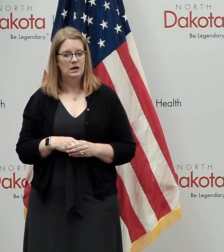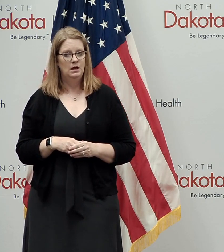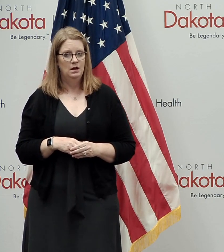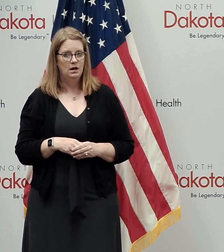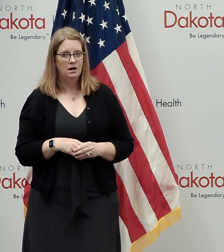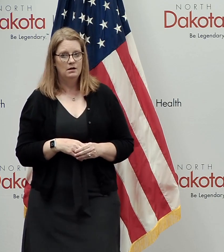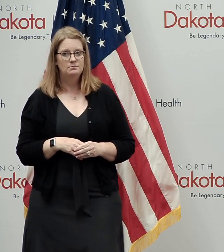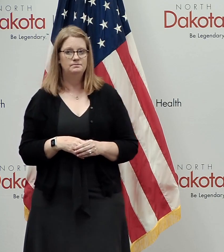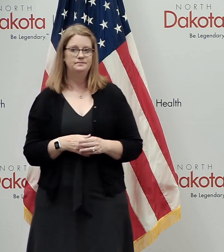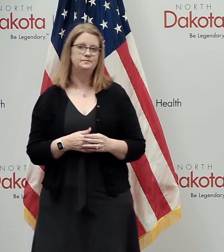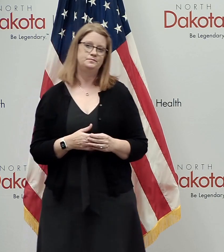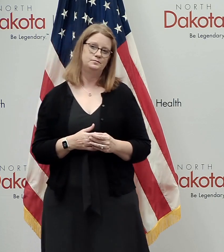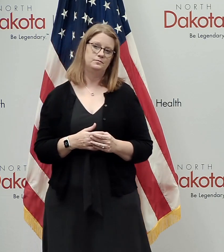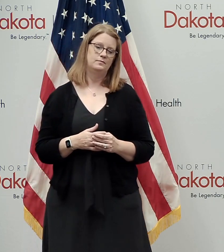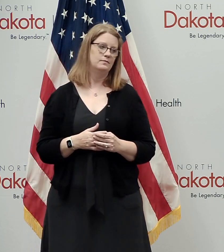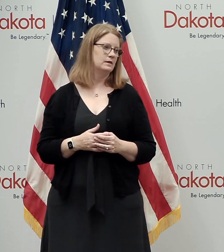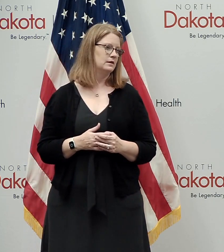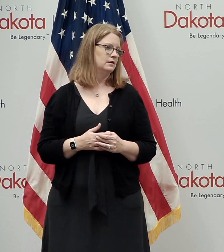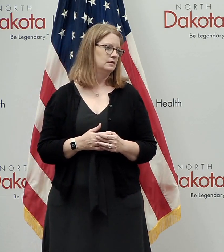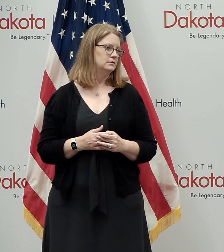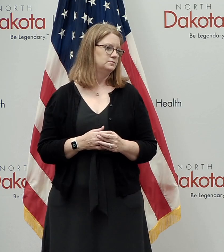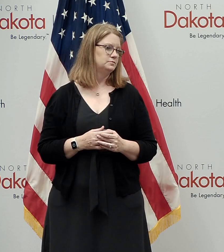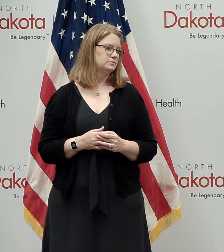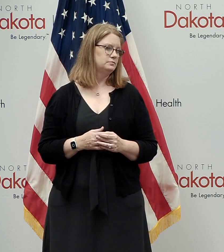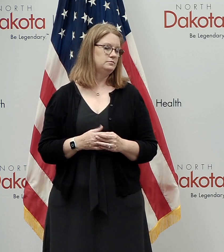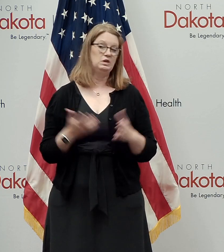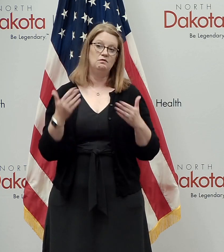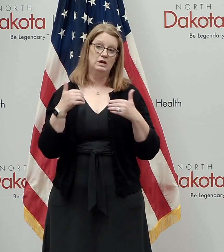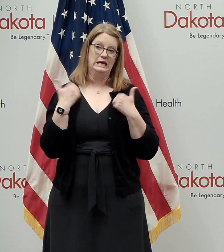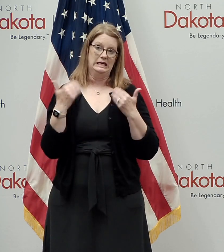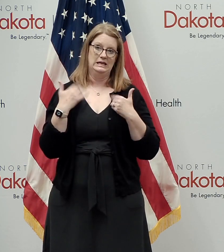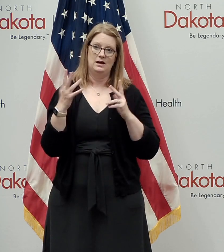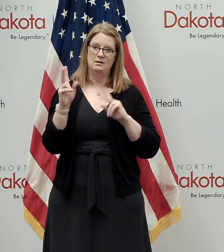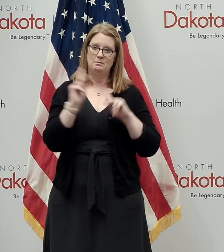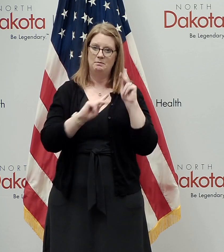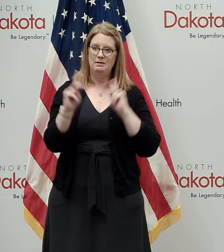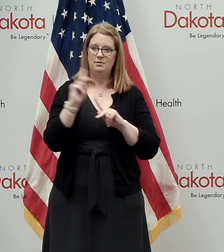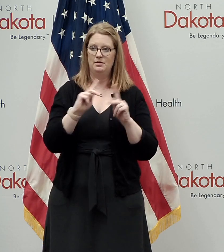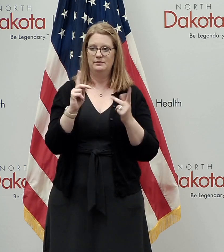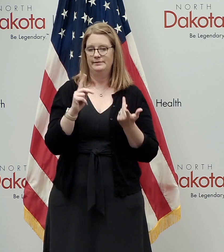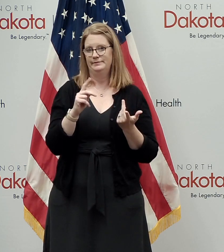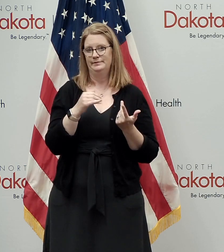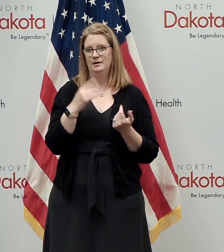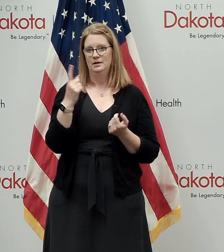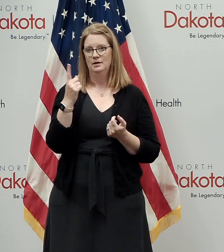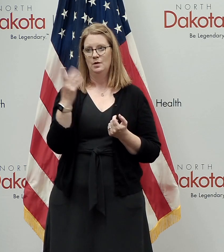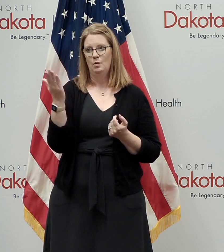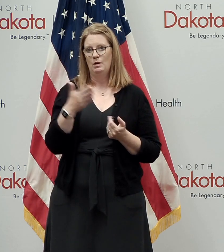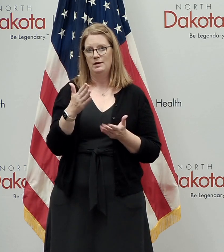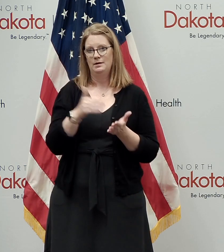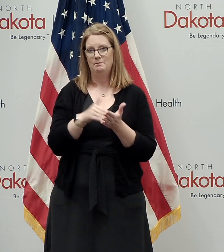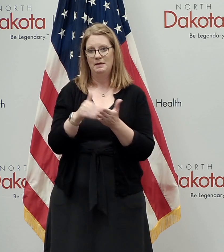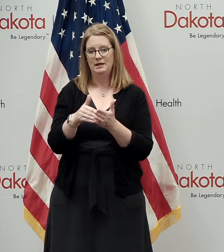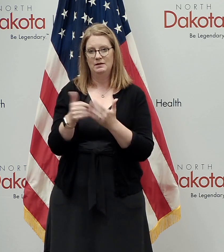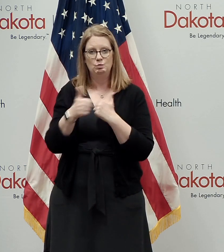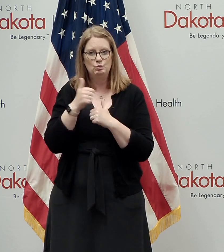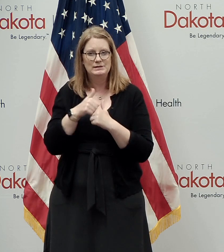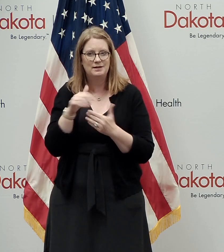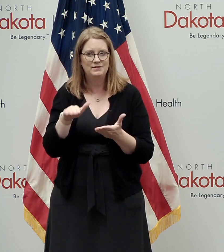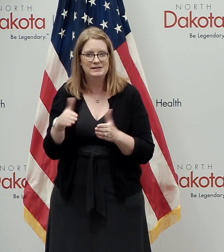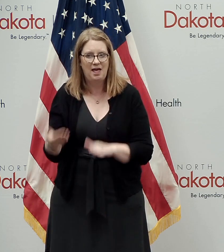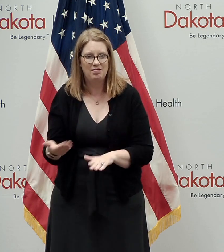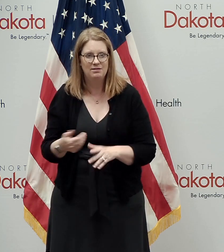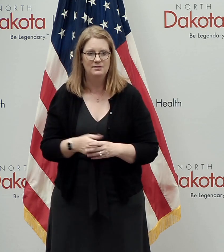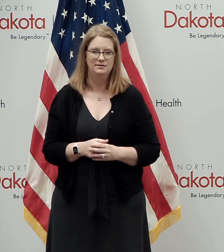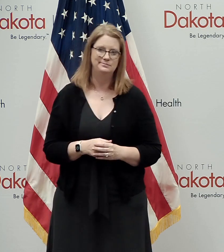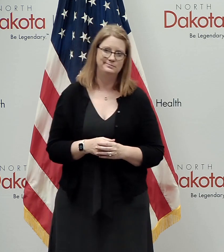something. It's if you're, for young people, this is like a 1 in a million, risk of death. I mean, there's risk